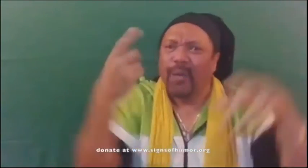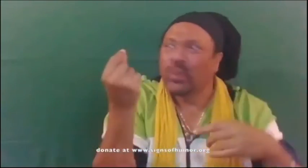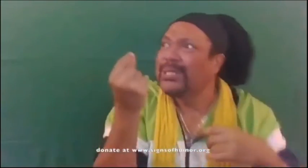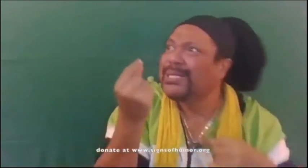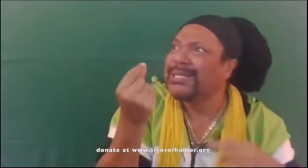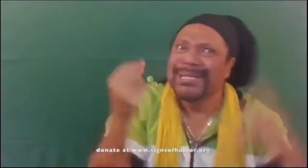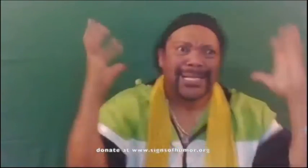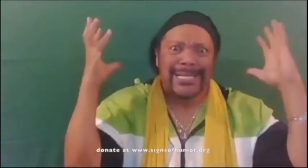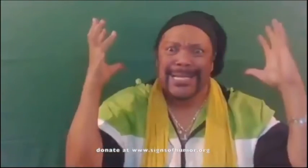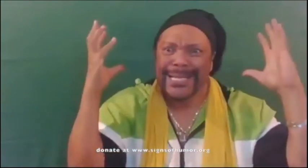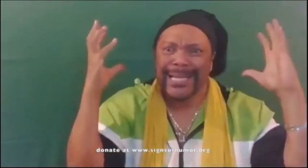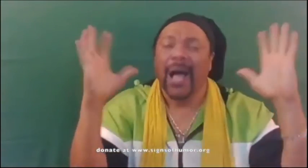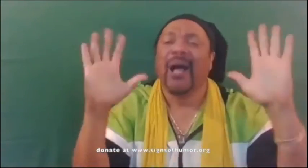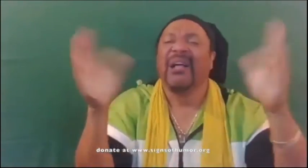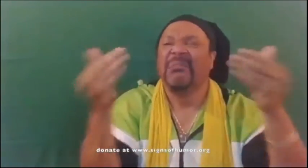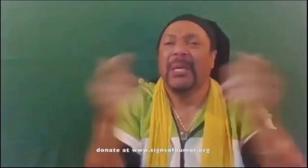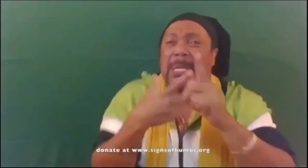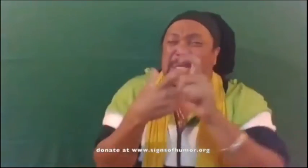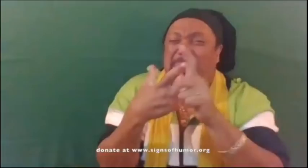I just let my soul glow.